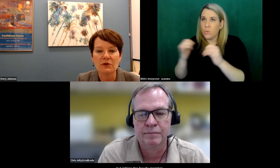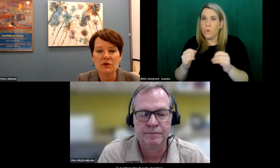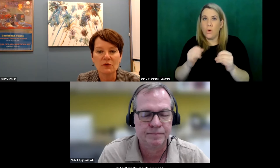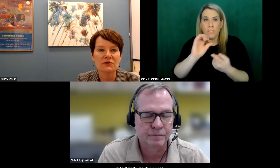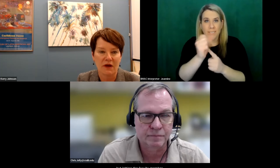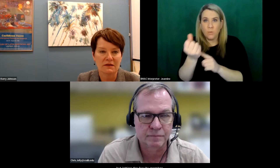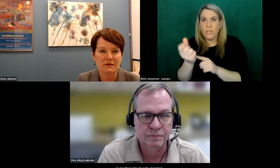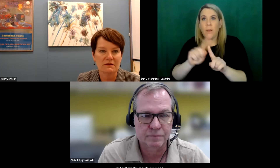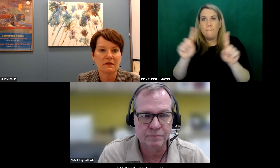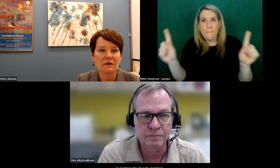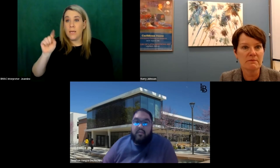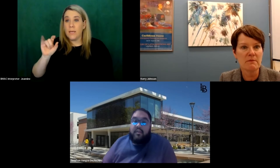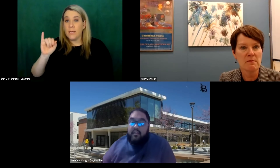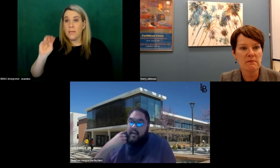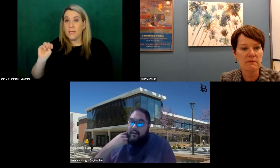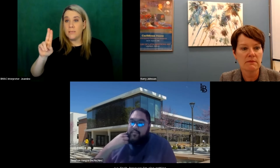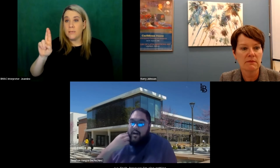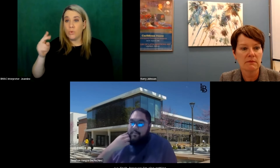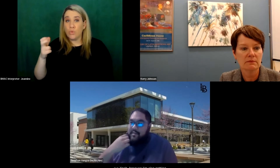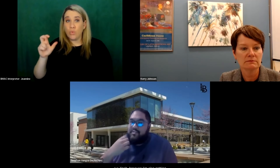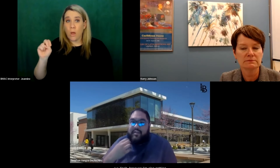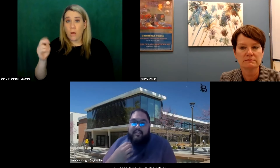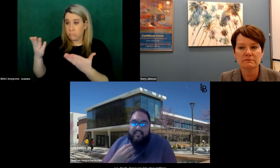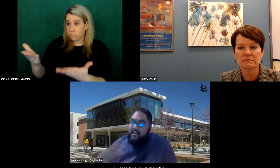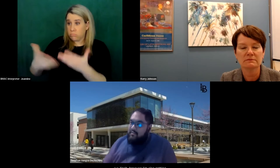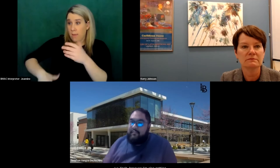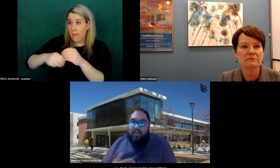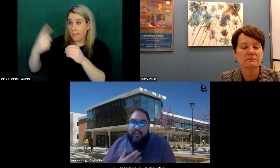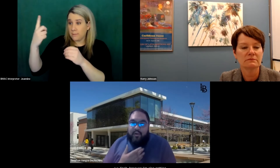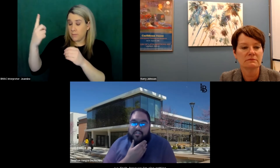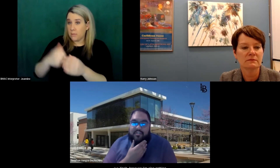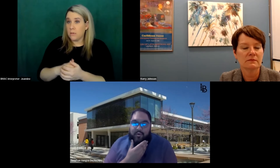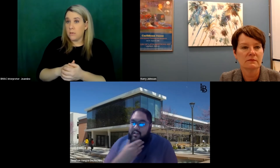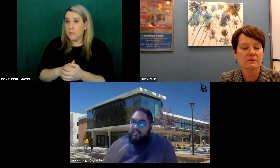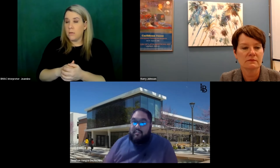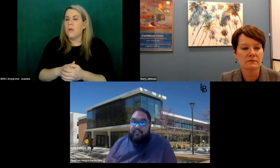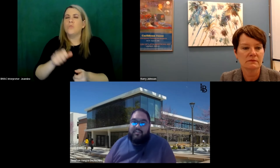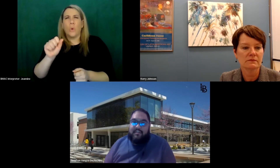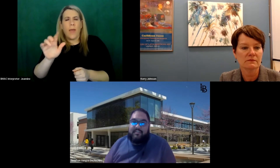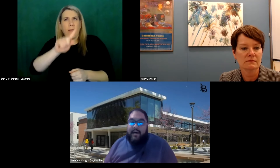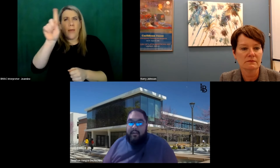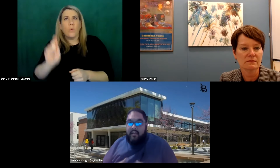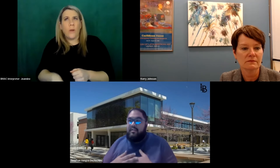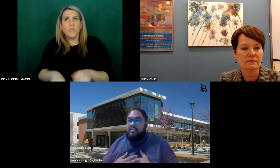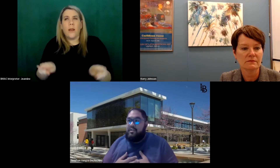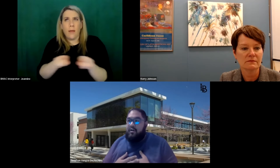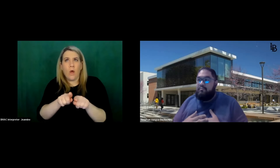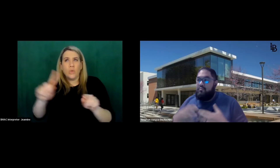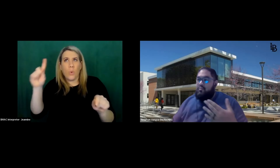faculty member know trends. Yeah, because I'm also getting this, like the way the question's worded, I also feel it's also about,